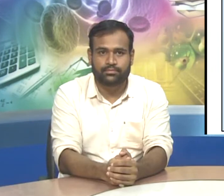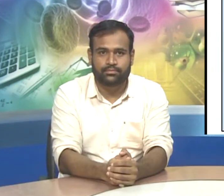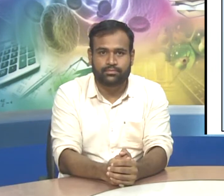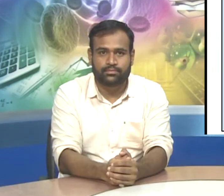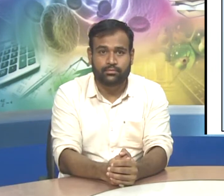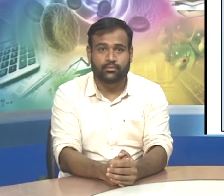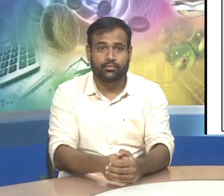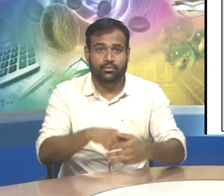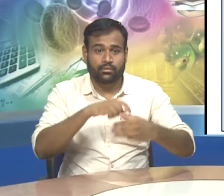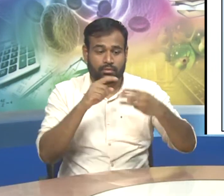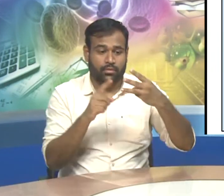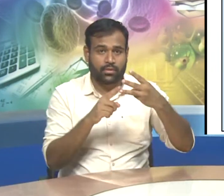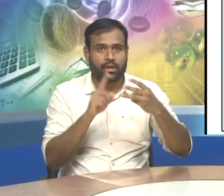Also, the person has